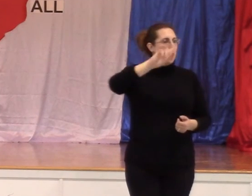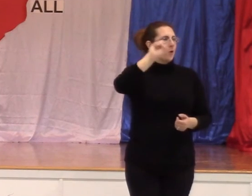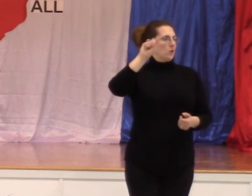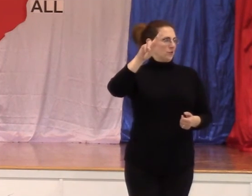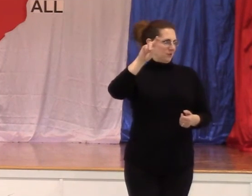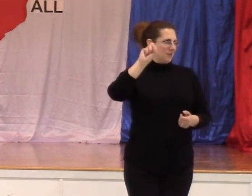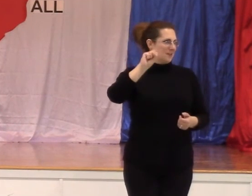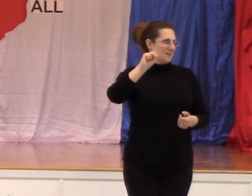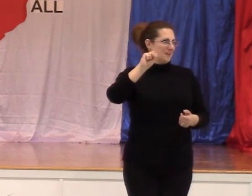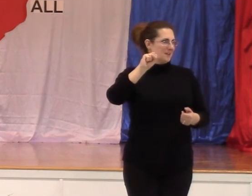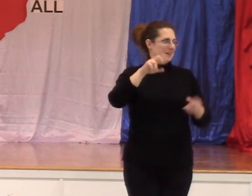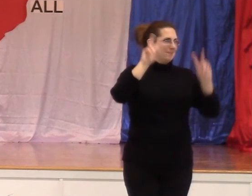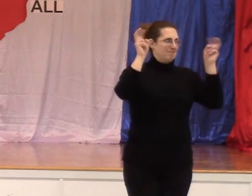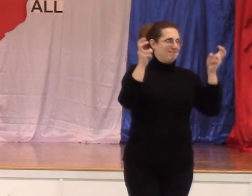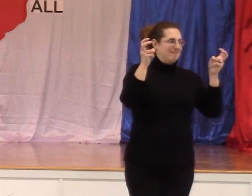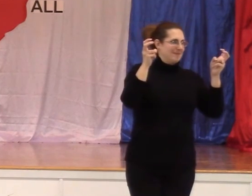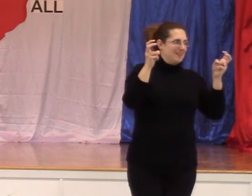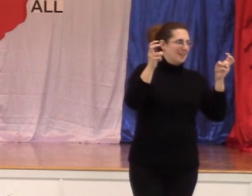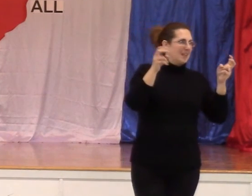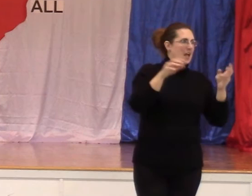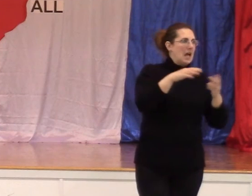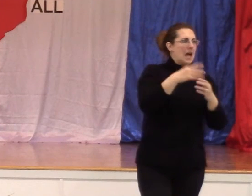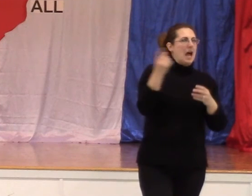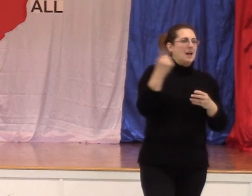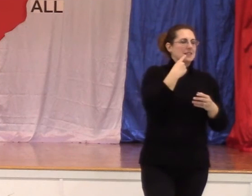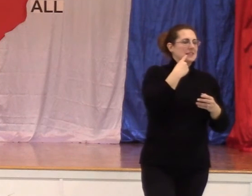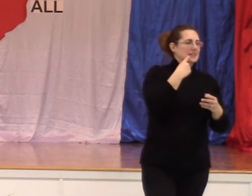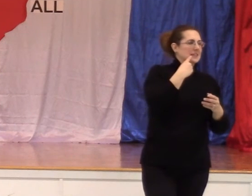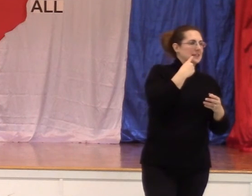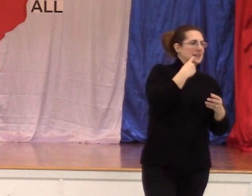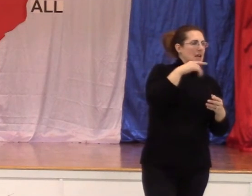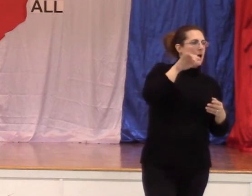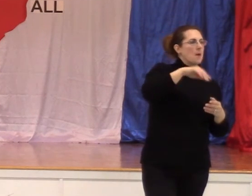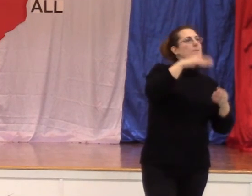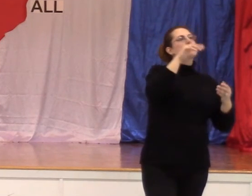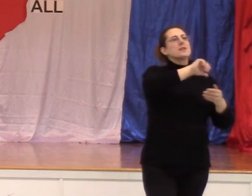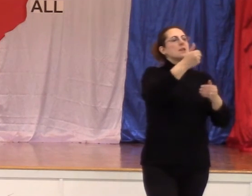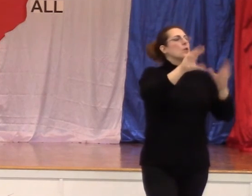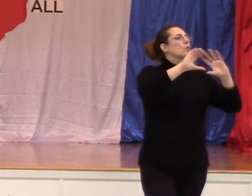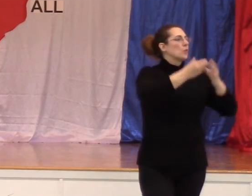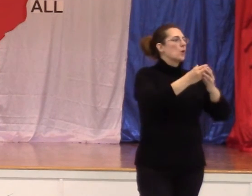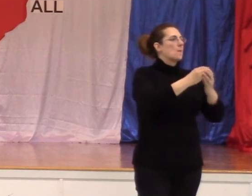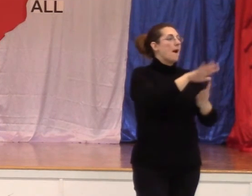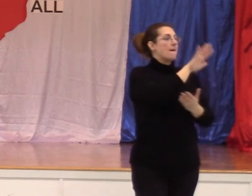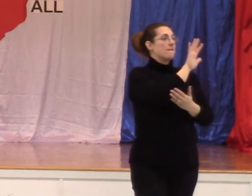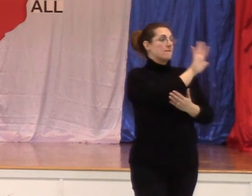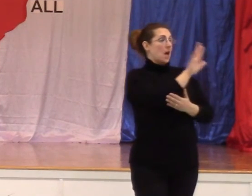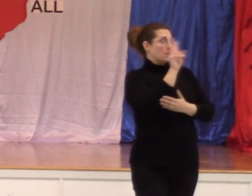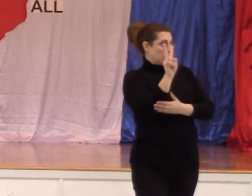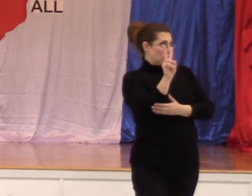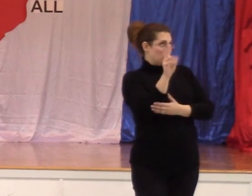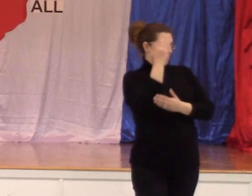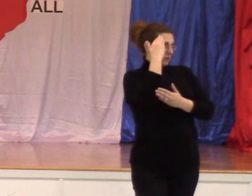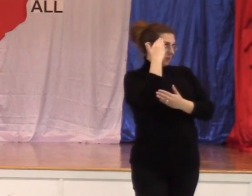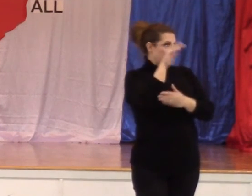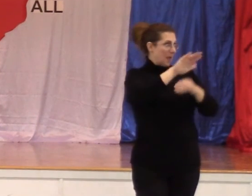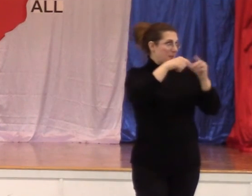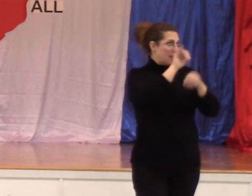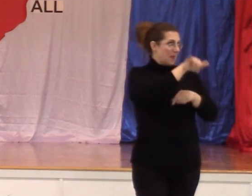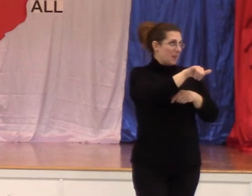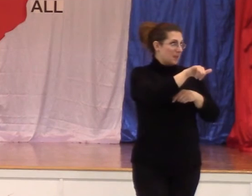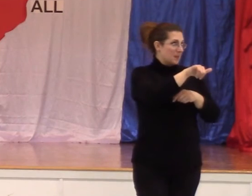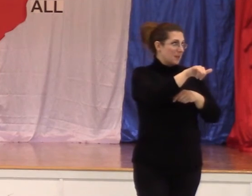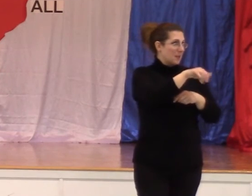Right? So this is like the semi-Pelagianism of the means of grace. And by that,